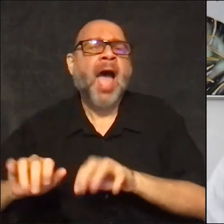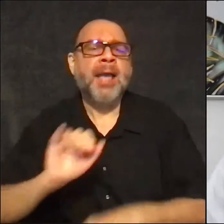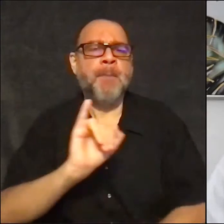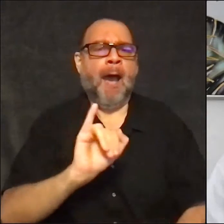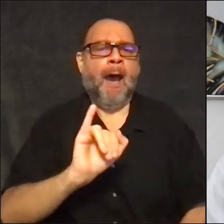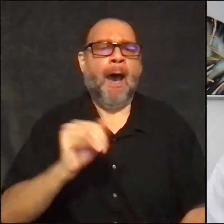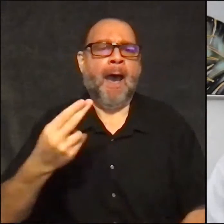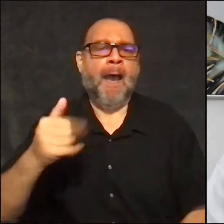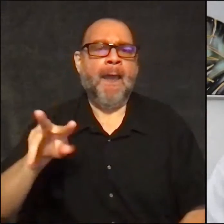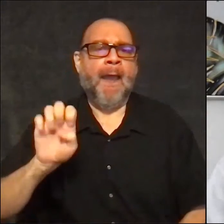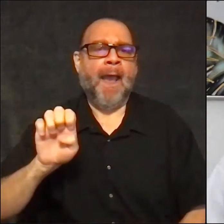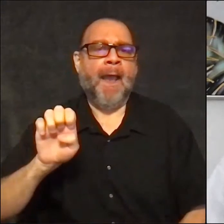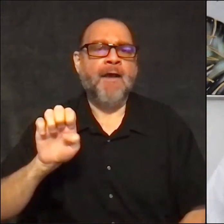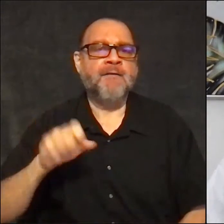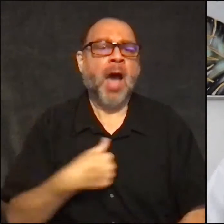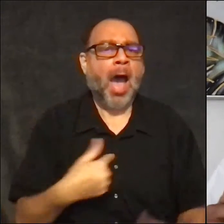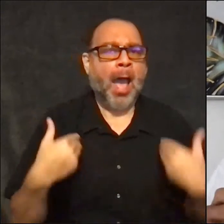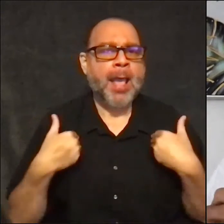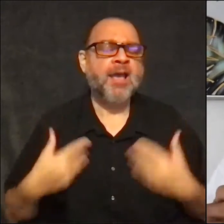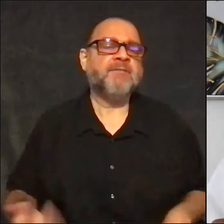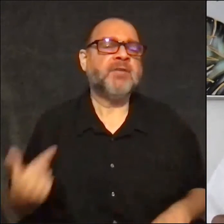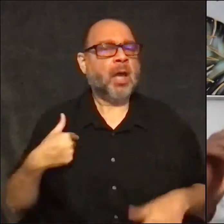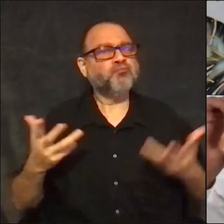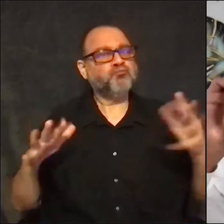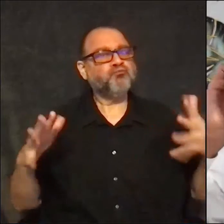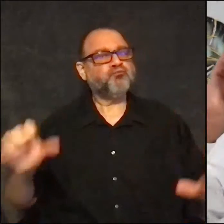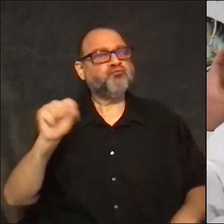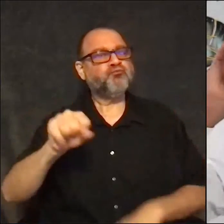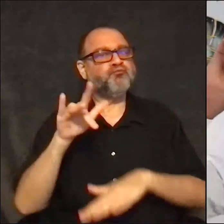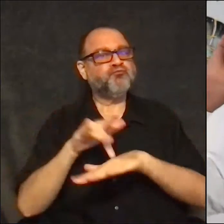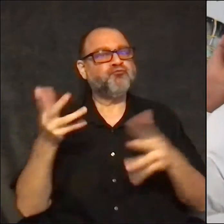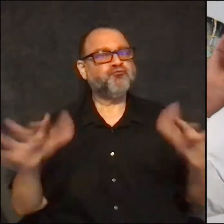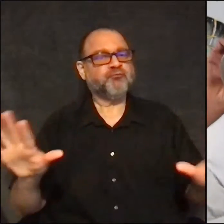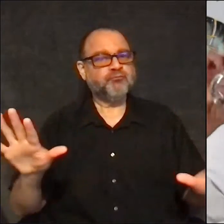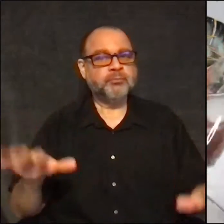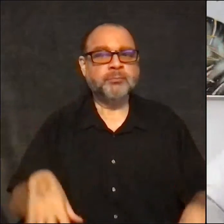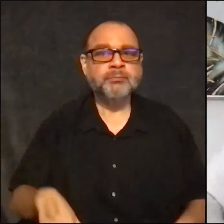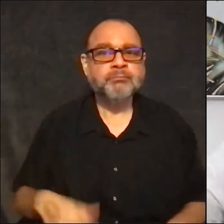before, please put I have in the chat box.